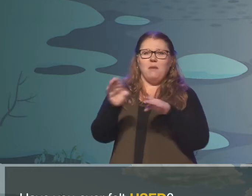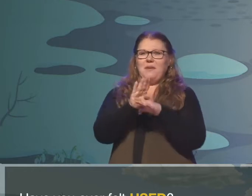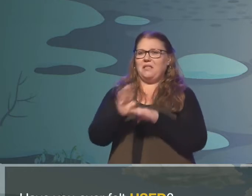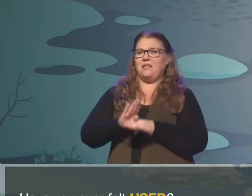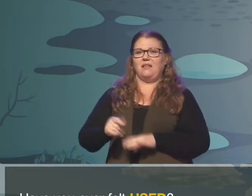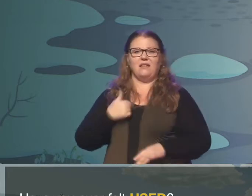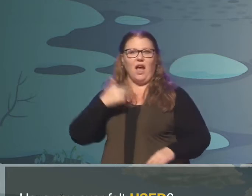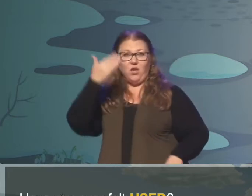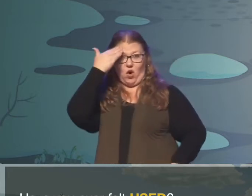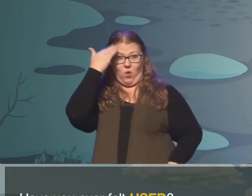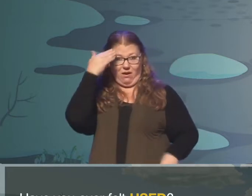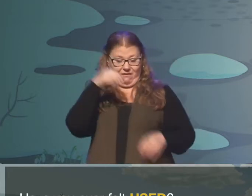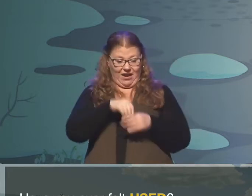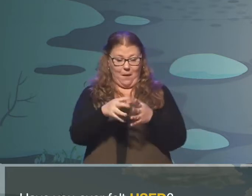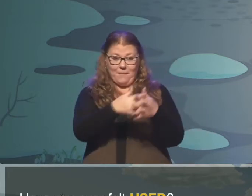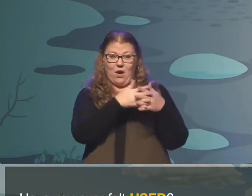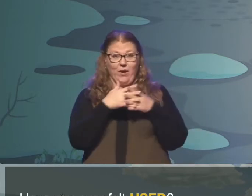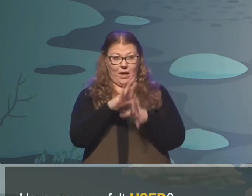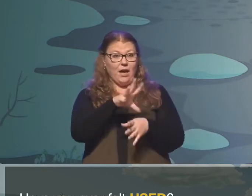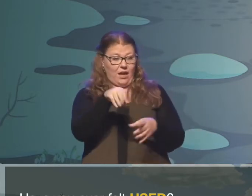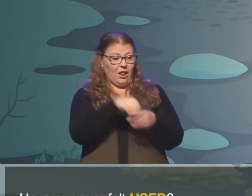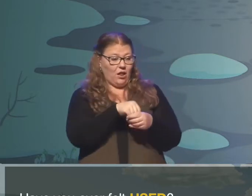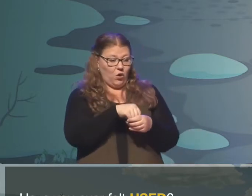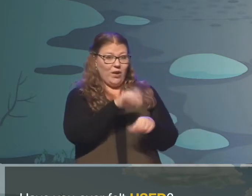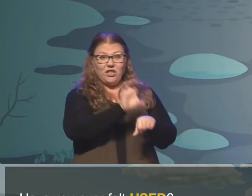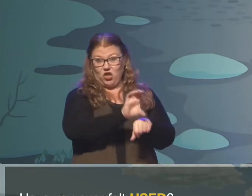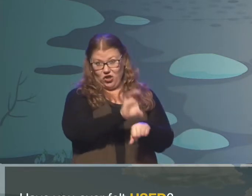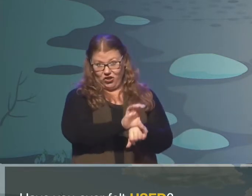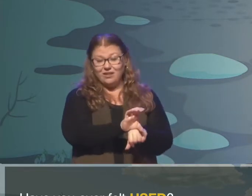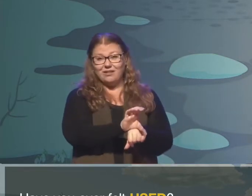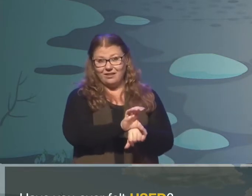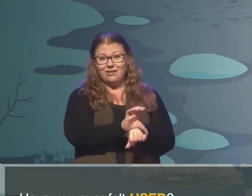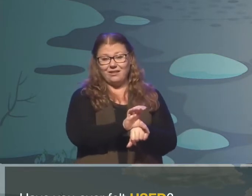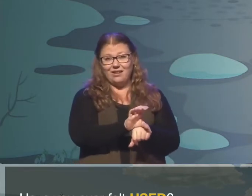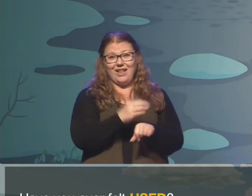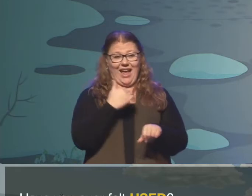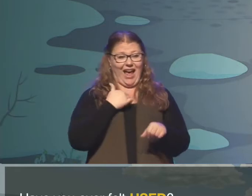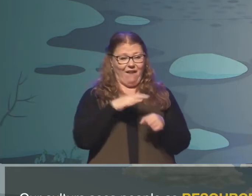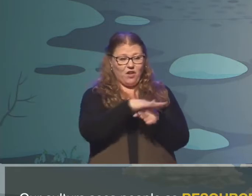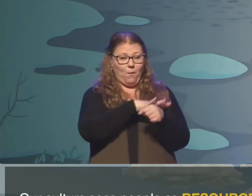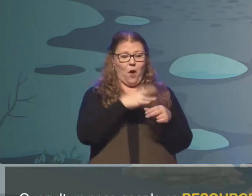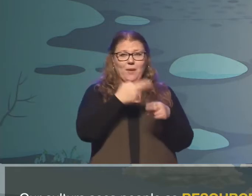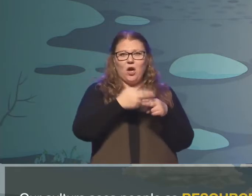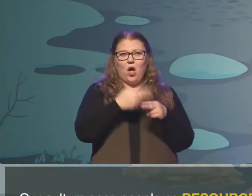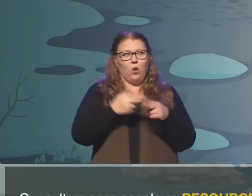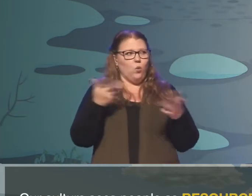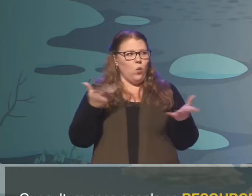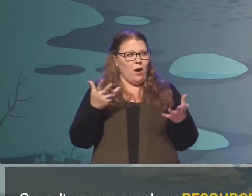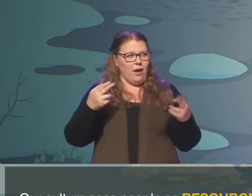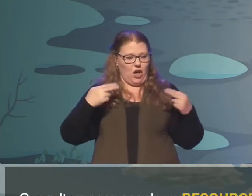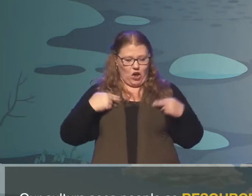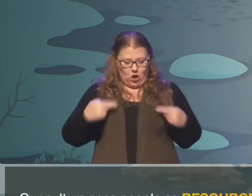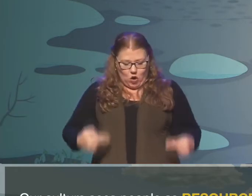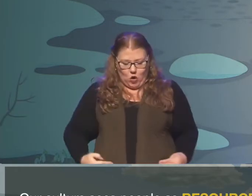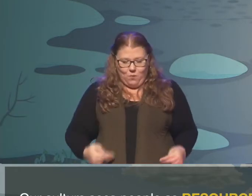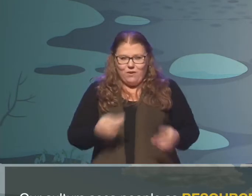that I know of in America, including churches, have a department called what?